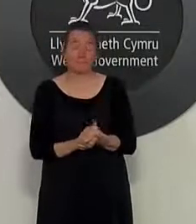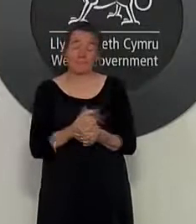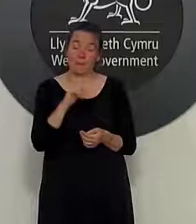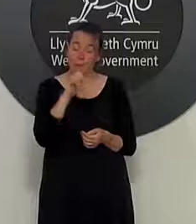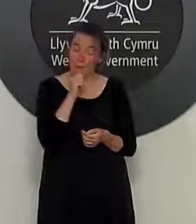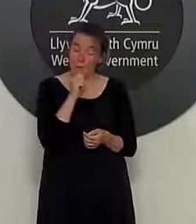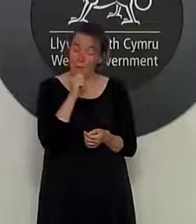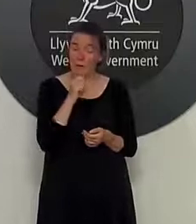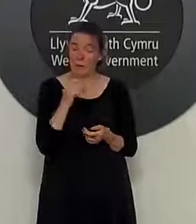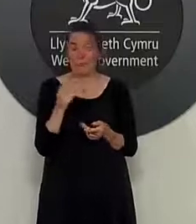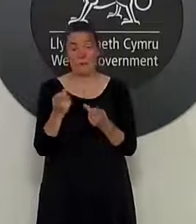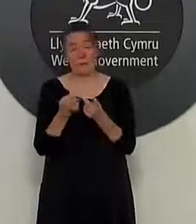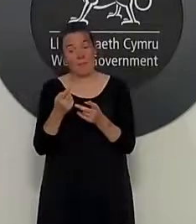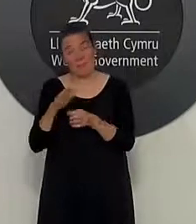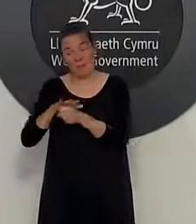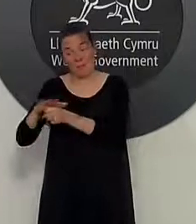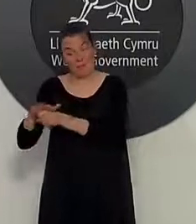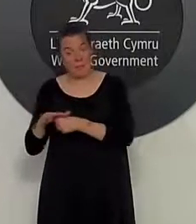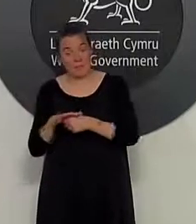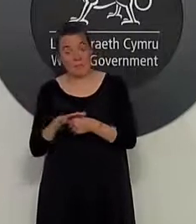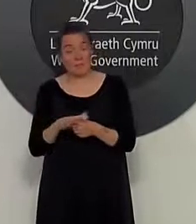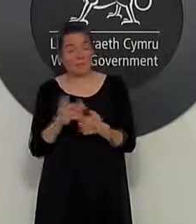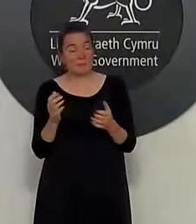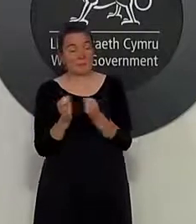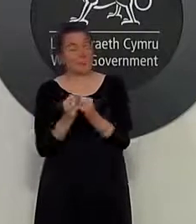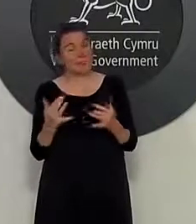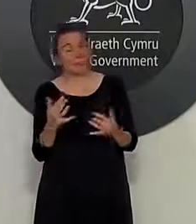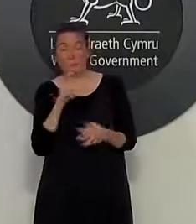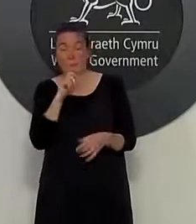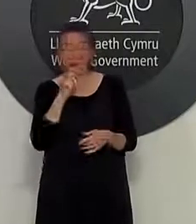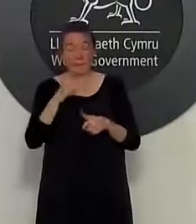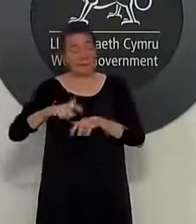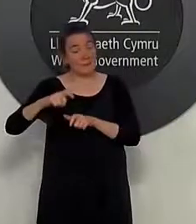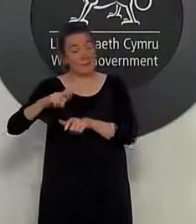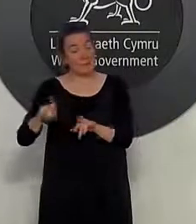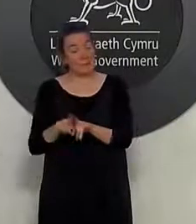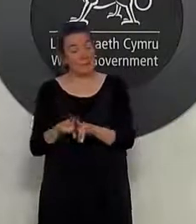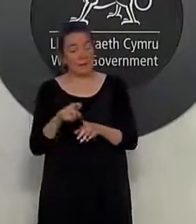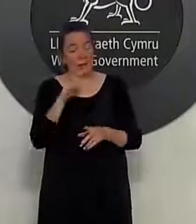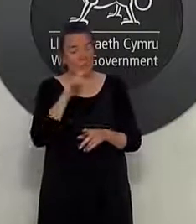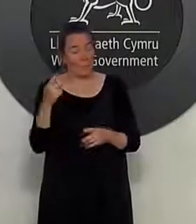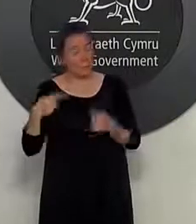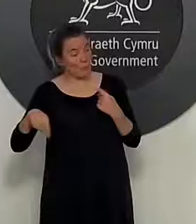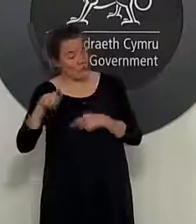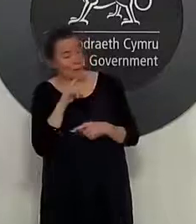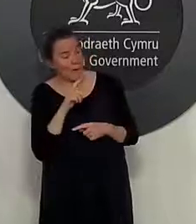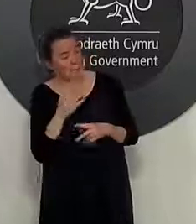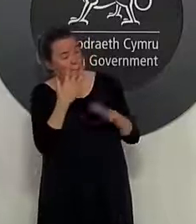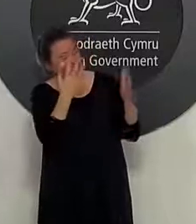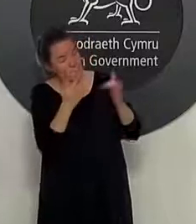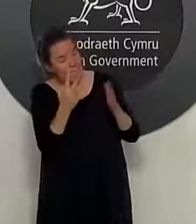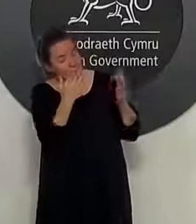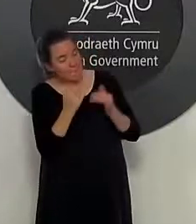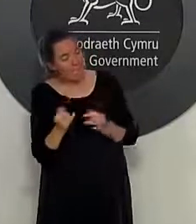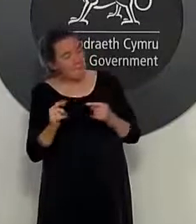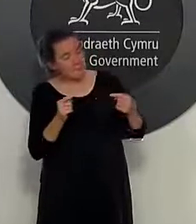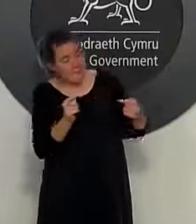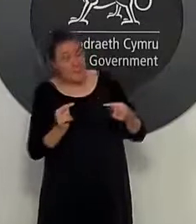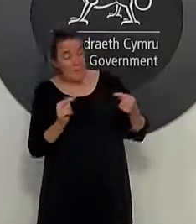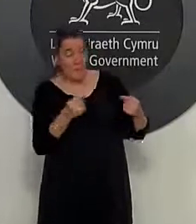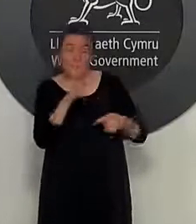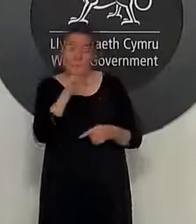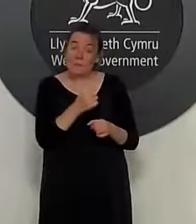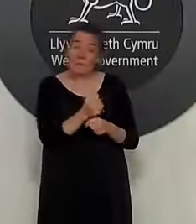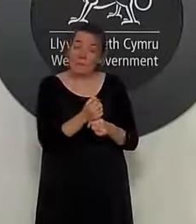disagreement in those other areas as well, and we'll continue to scrutinise the Welsh Government appropriately. And I look